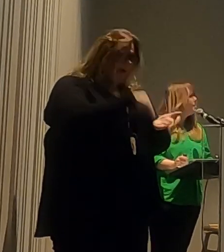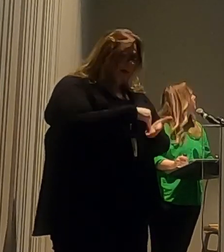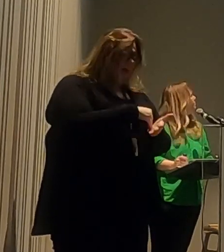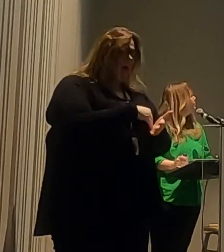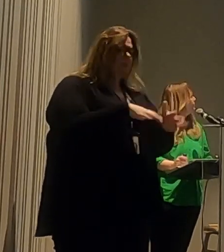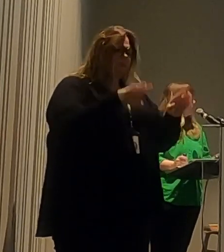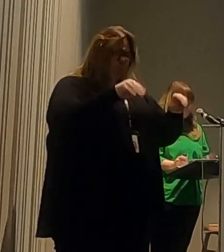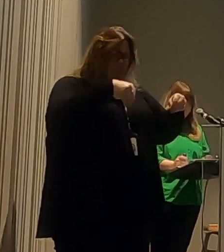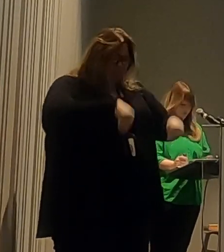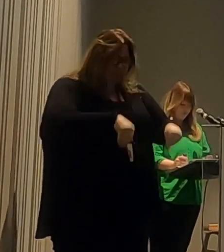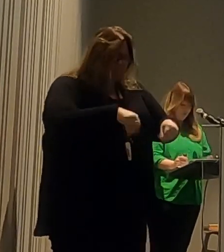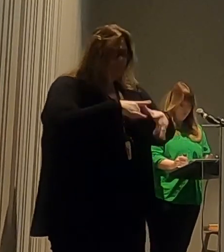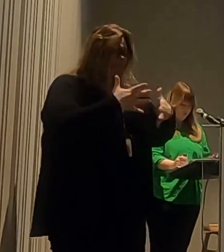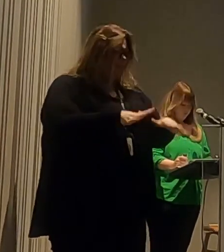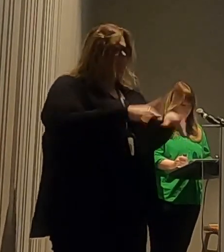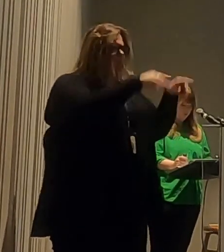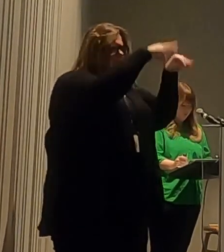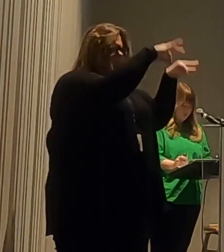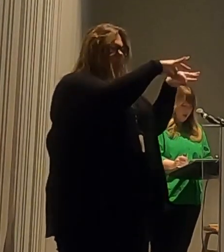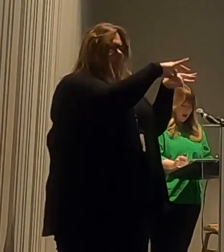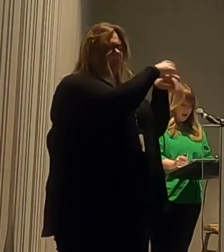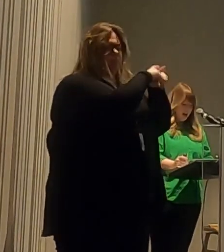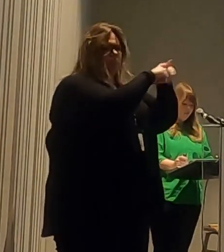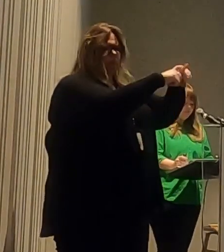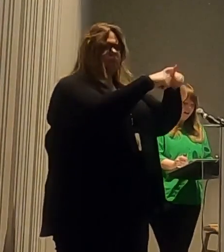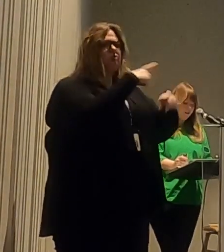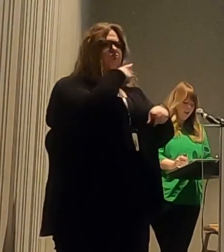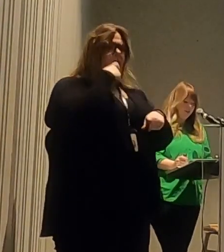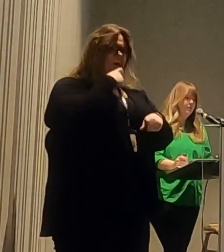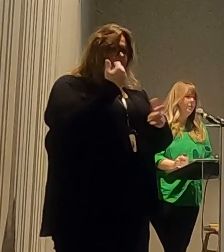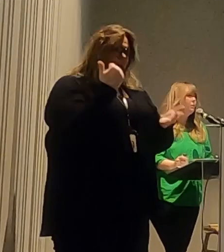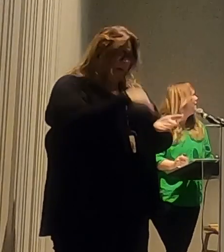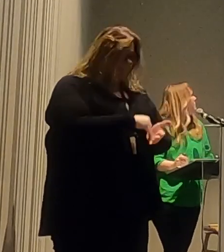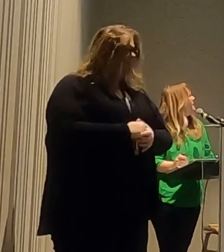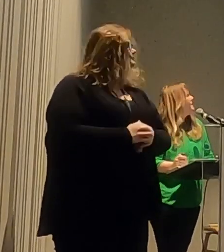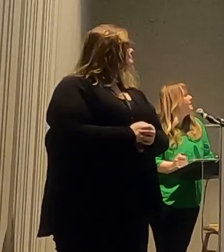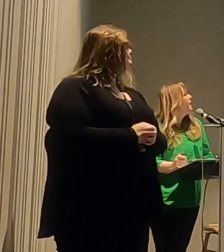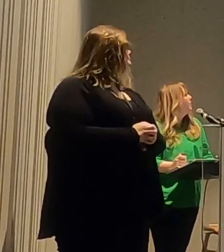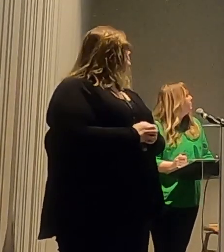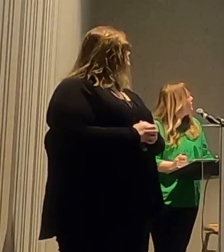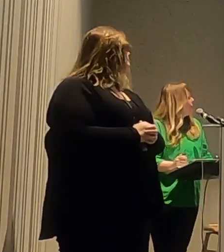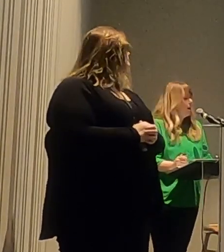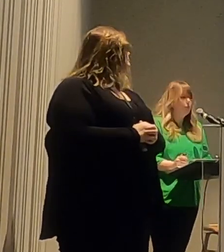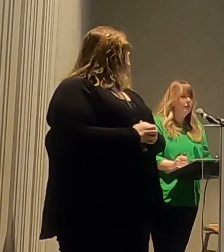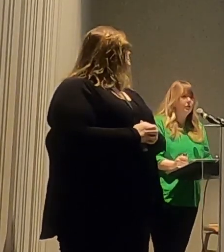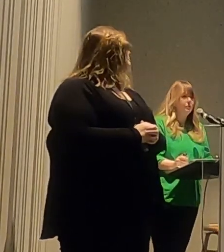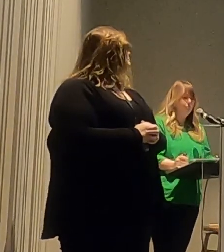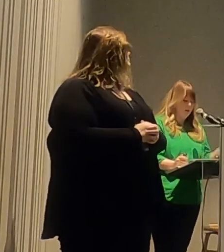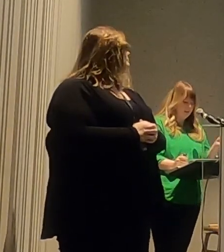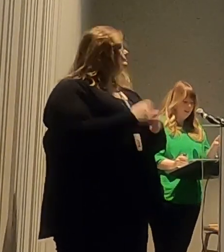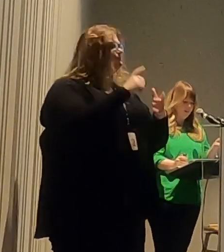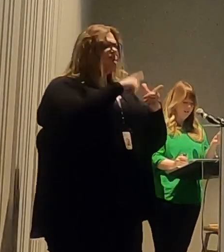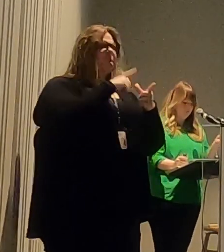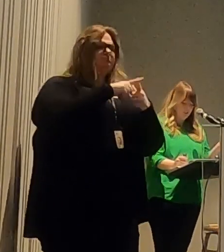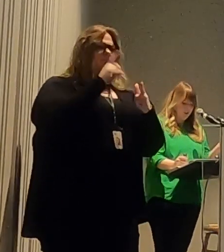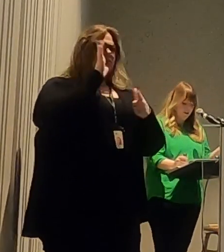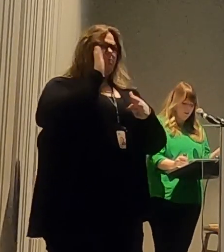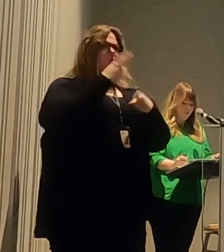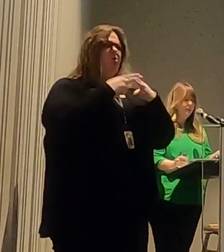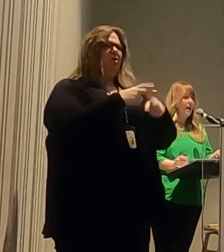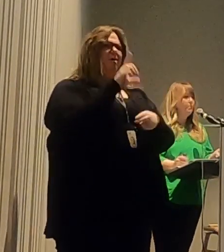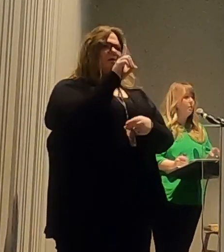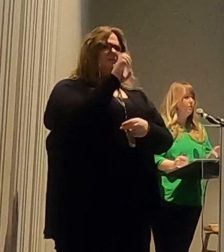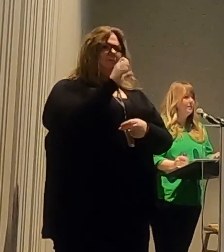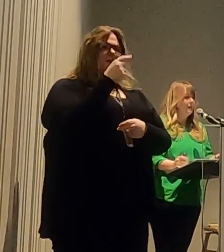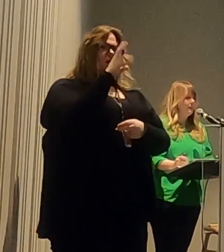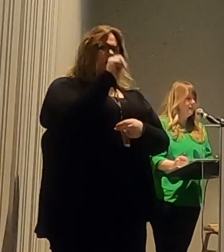And finally, the silk would then be degummed, which means there's this material